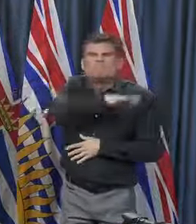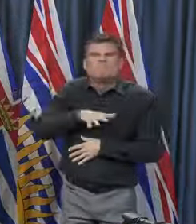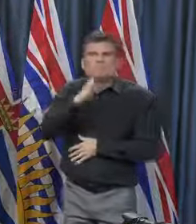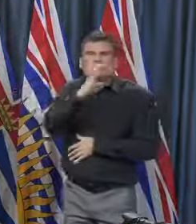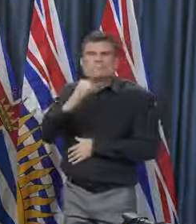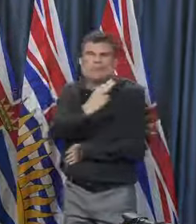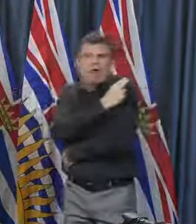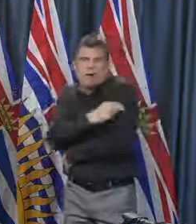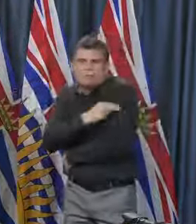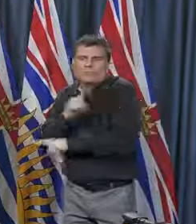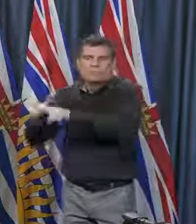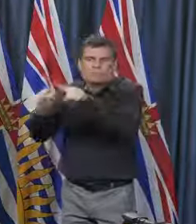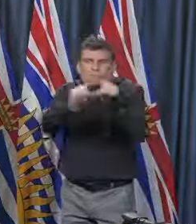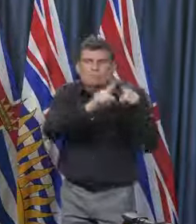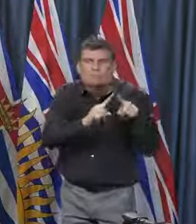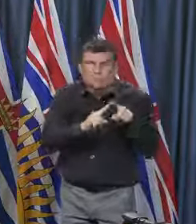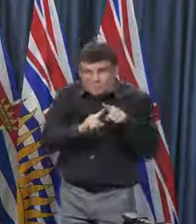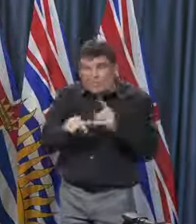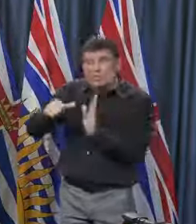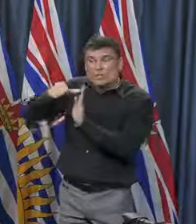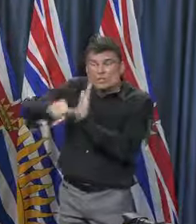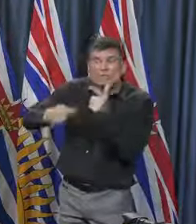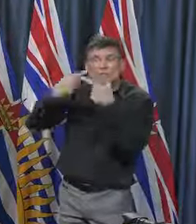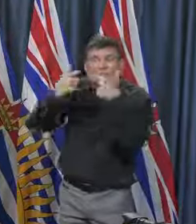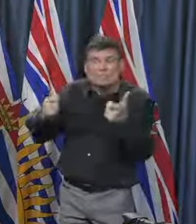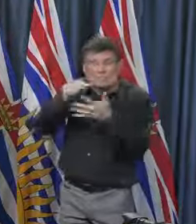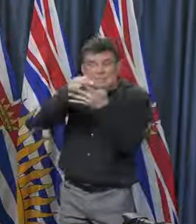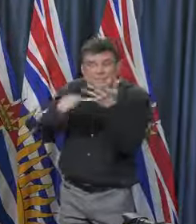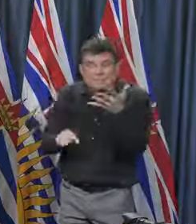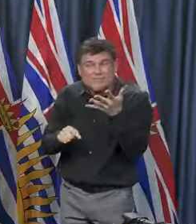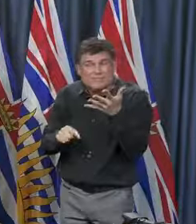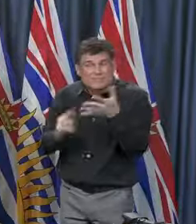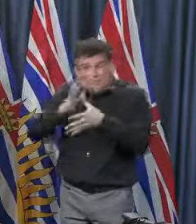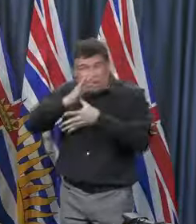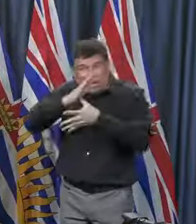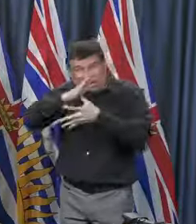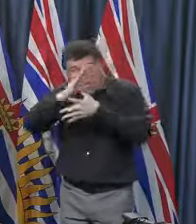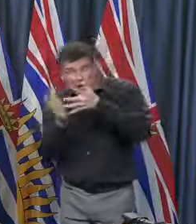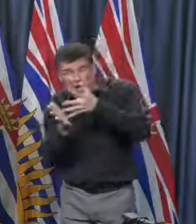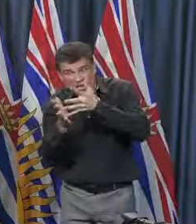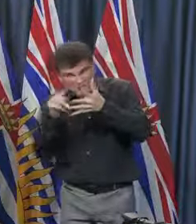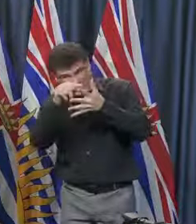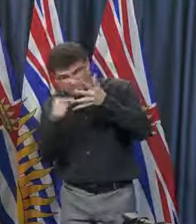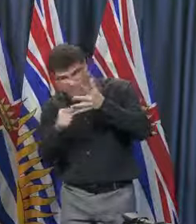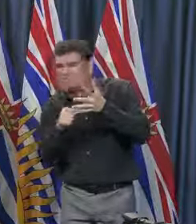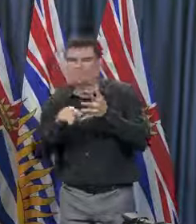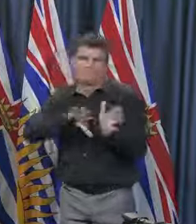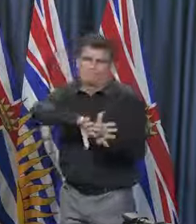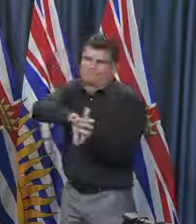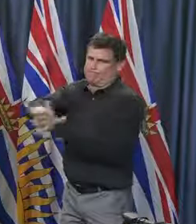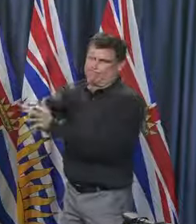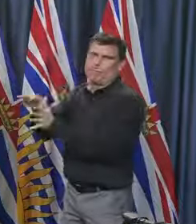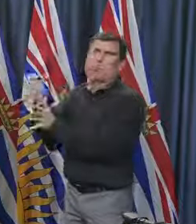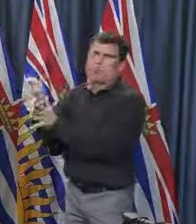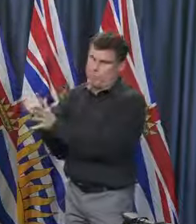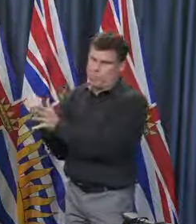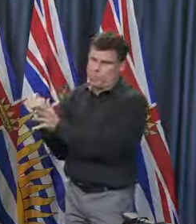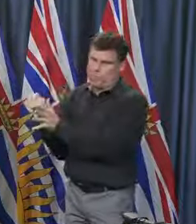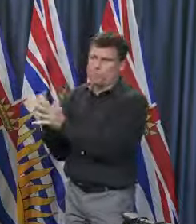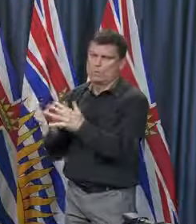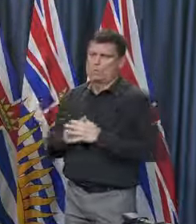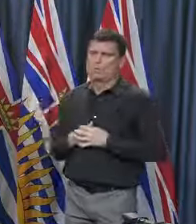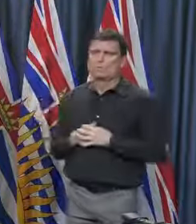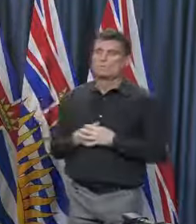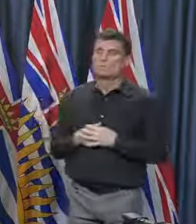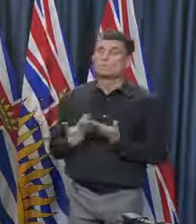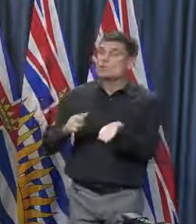urgent needs in the hospital in critical care. And we'll be working with surgeons and anesthesiologists, nurses, and cleaning staff